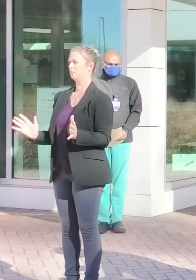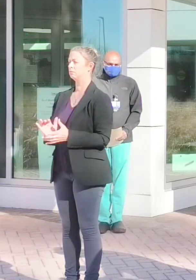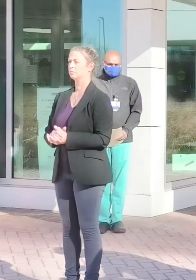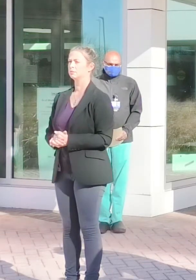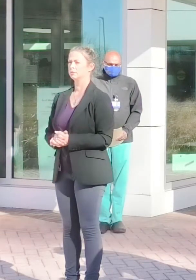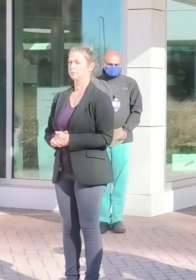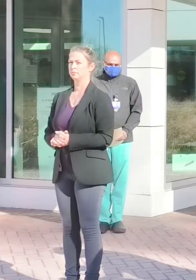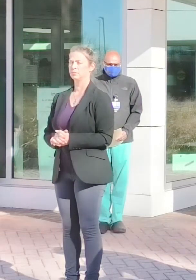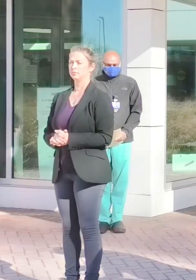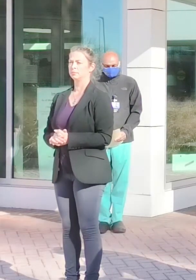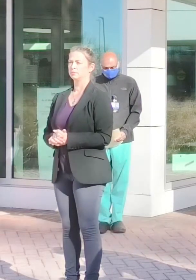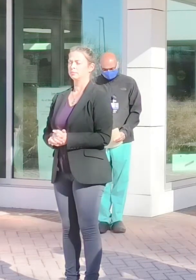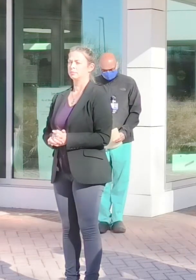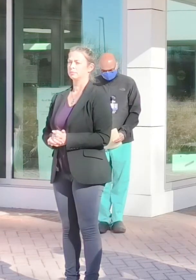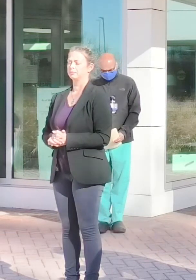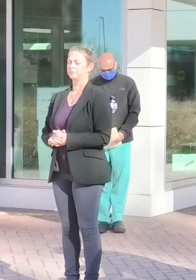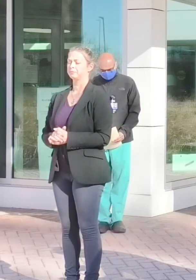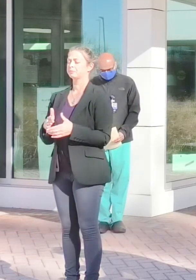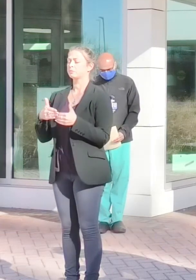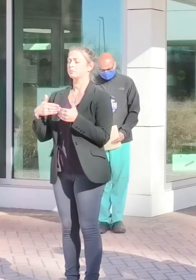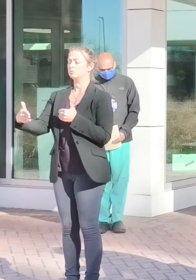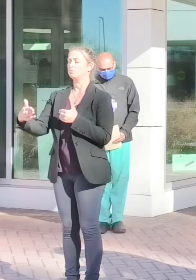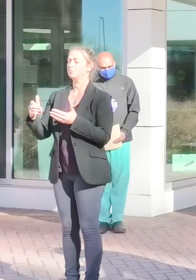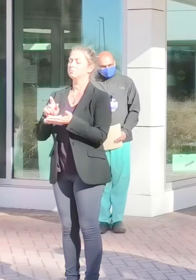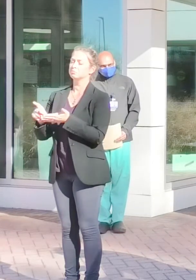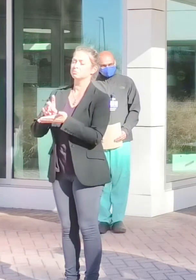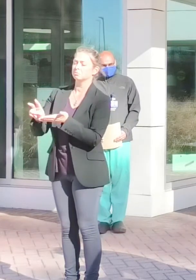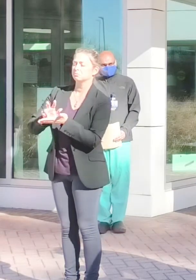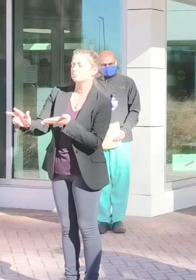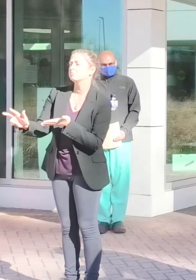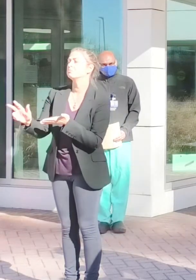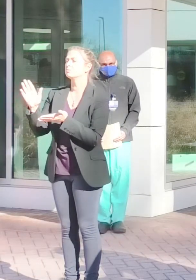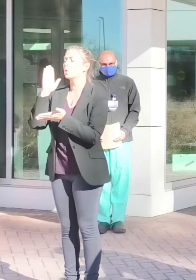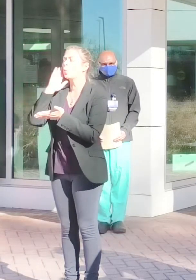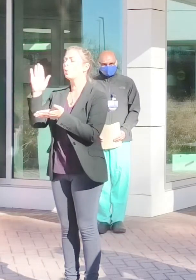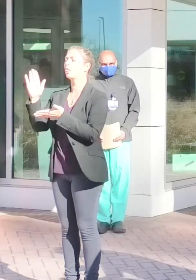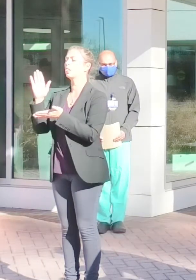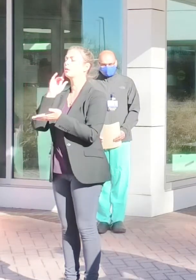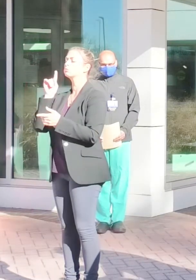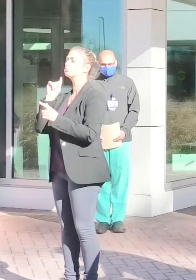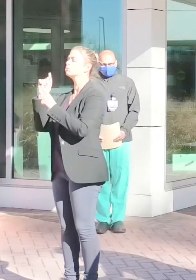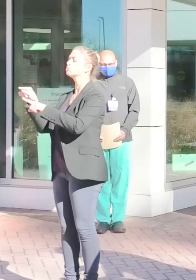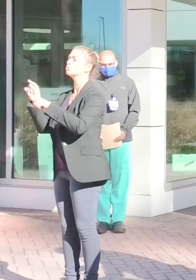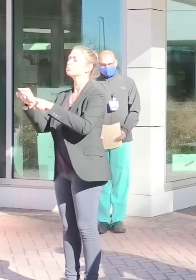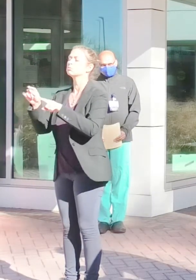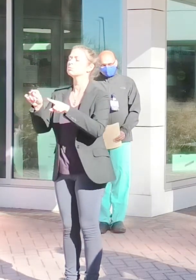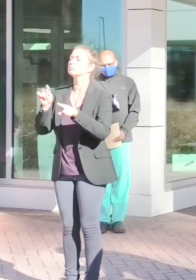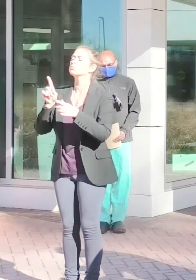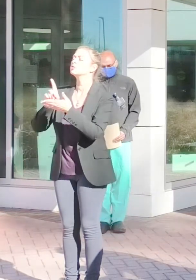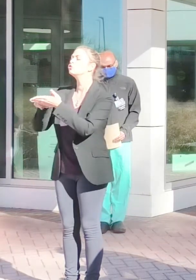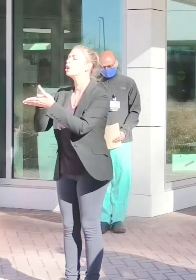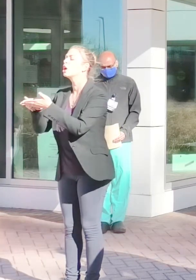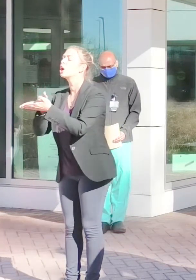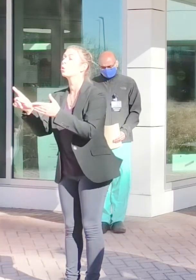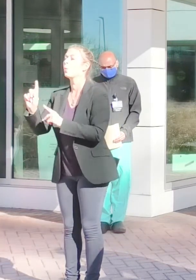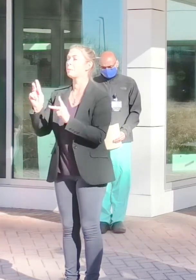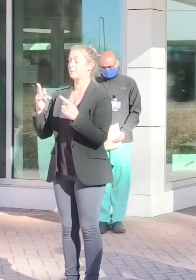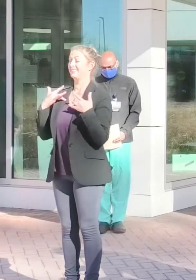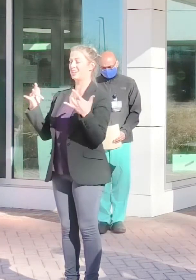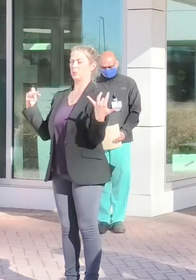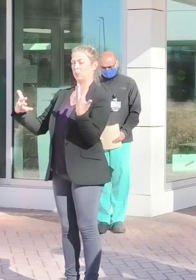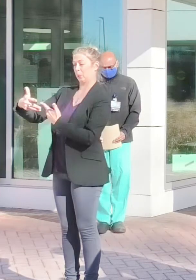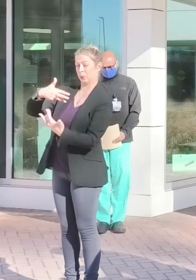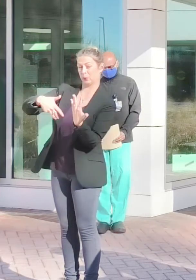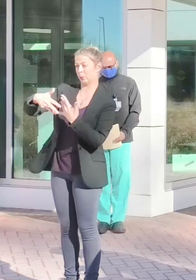In the coming weeks, members of the Office of Emergency Management will be making our way to areas where people are known to gather and areas with higher